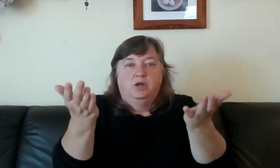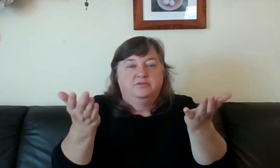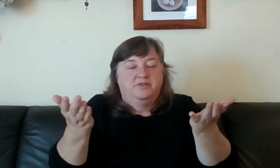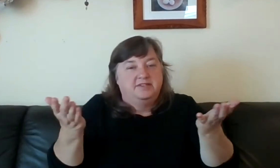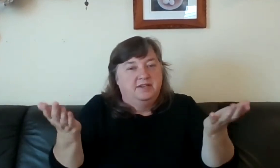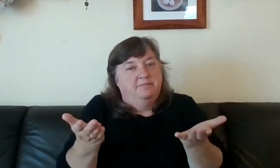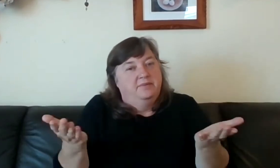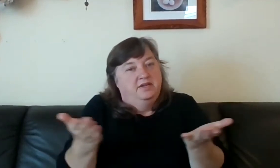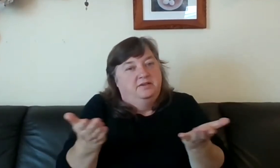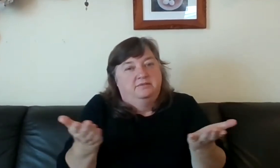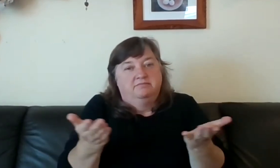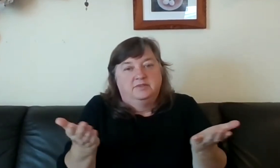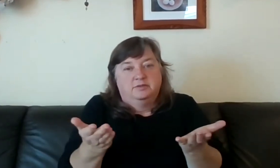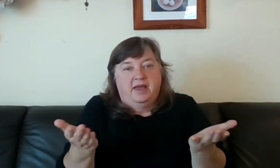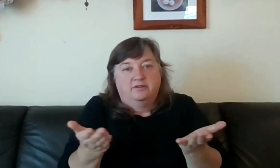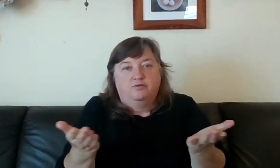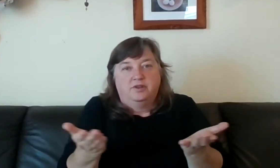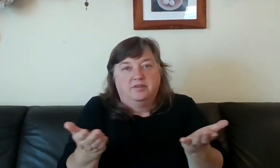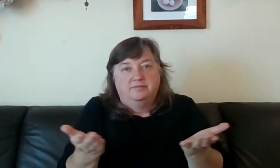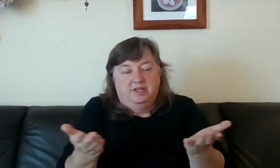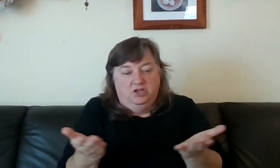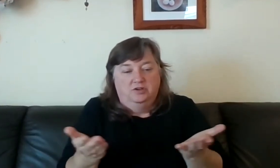Palms facing up, just back and forth. Here.